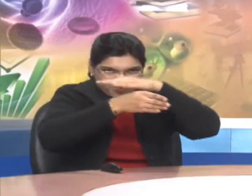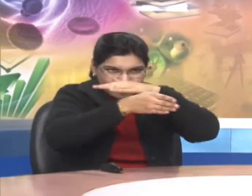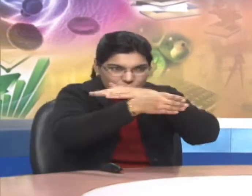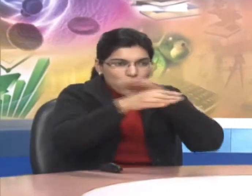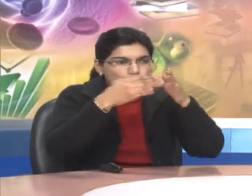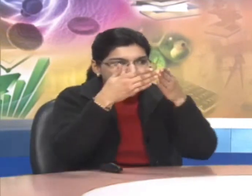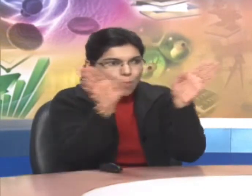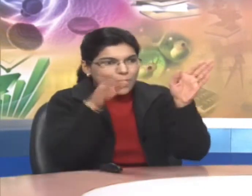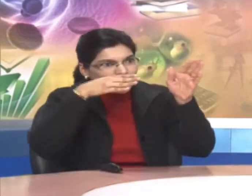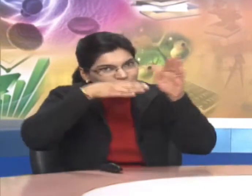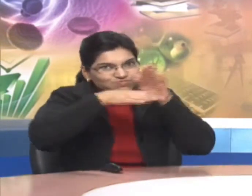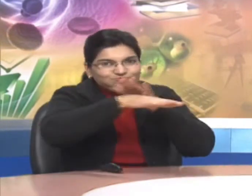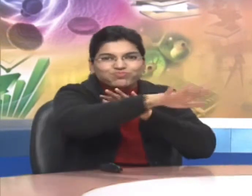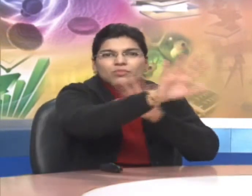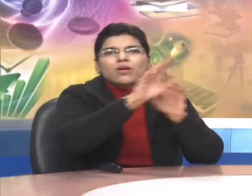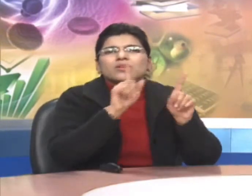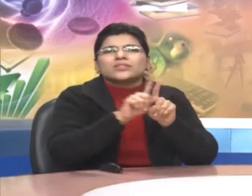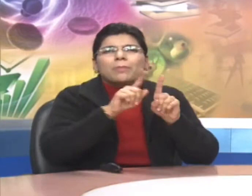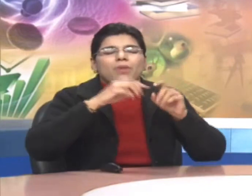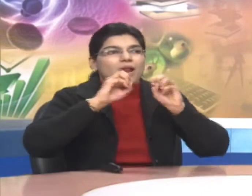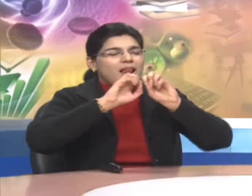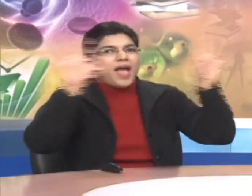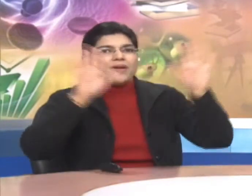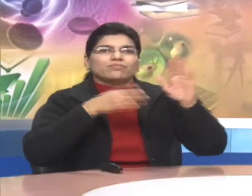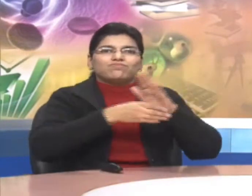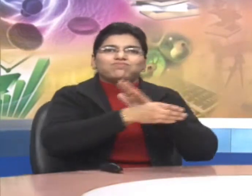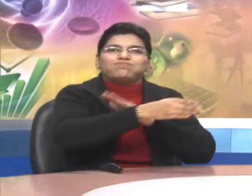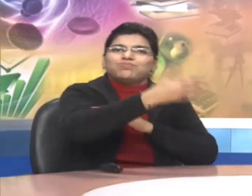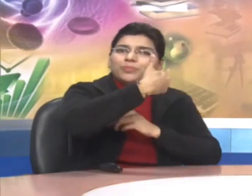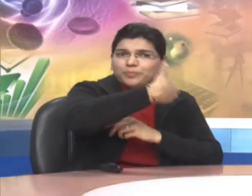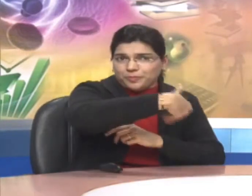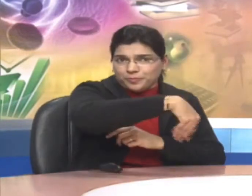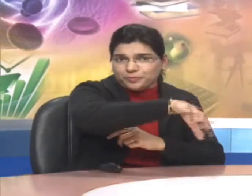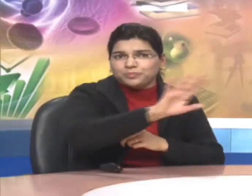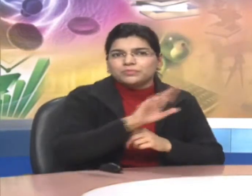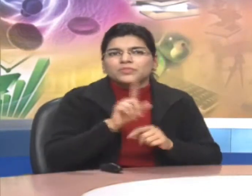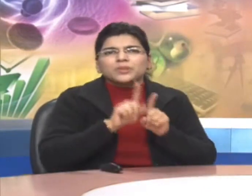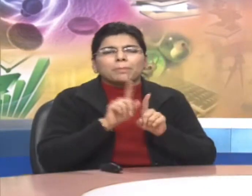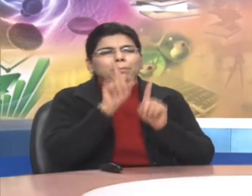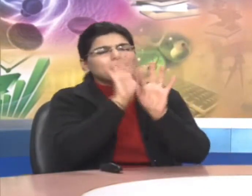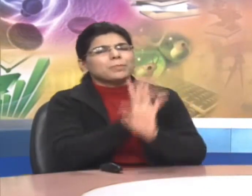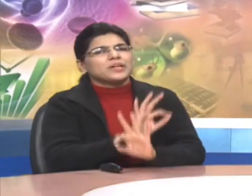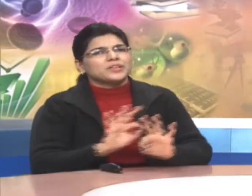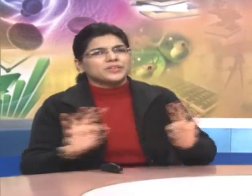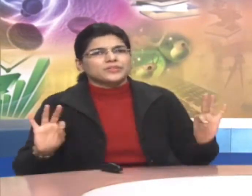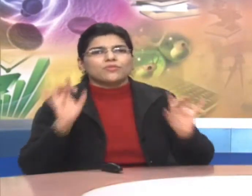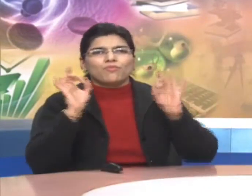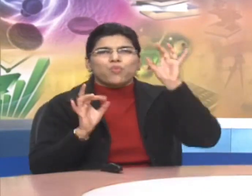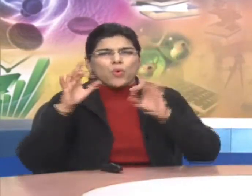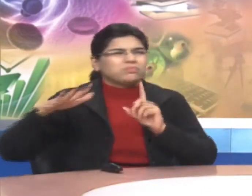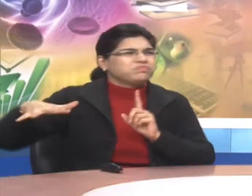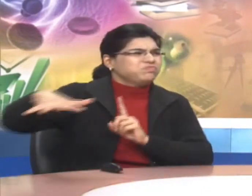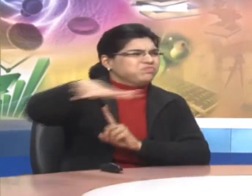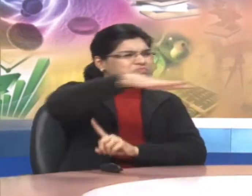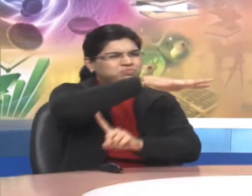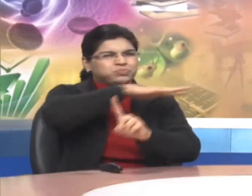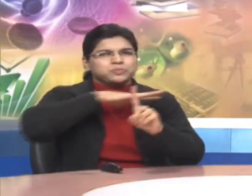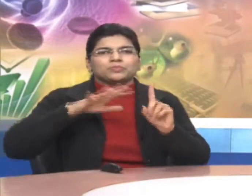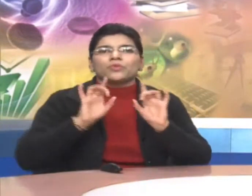in the confined space was deafening, but when the train came out in